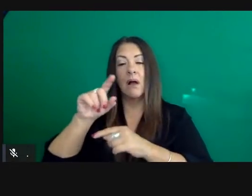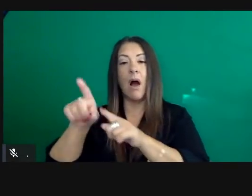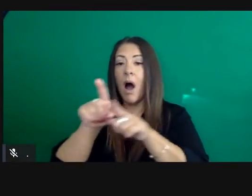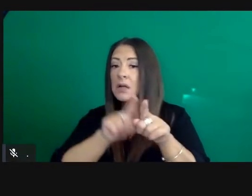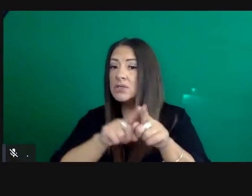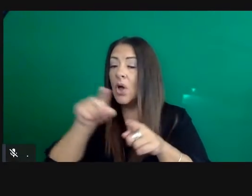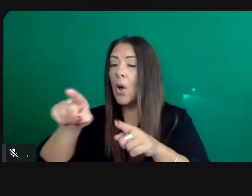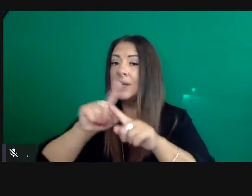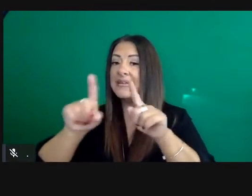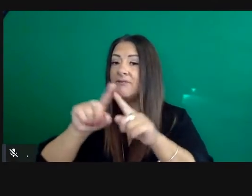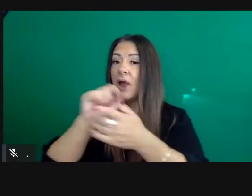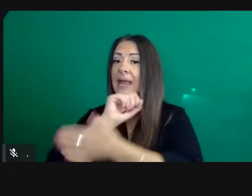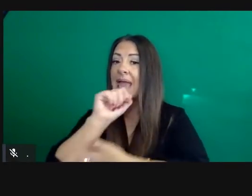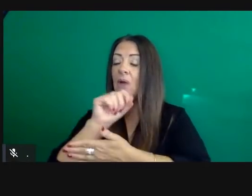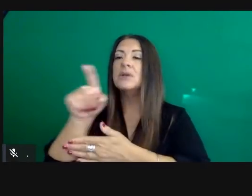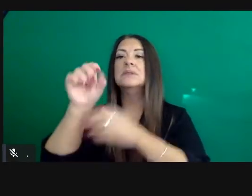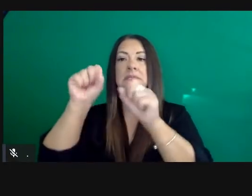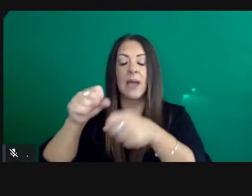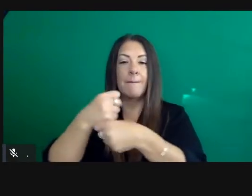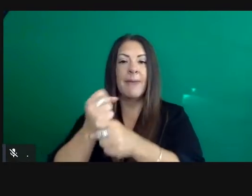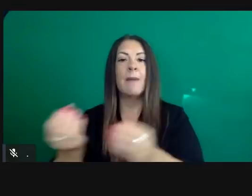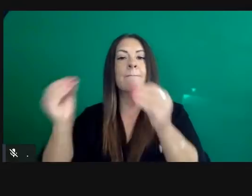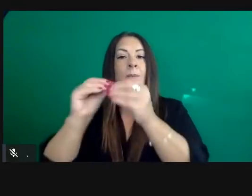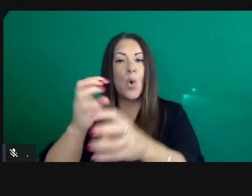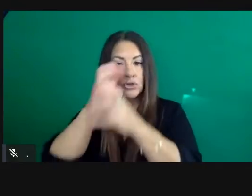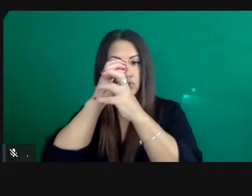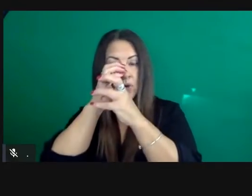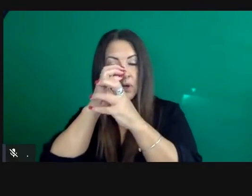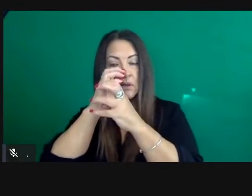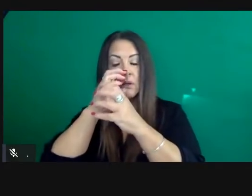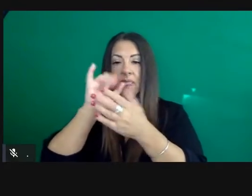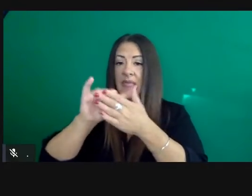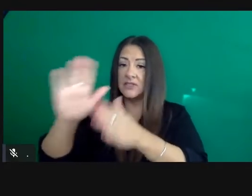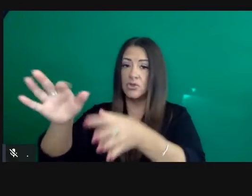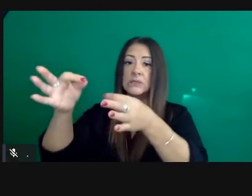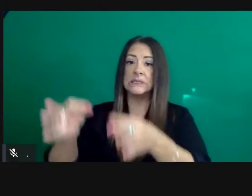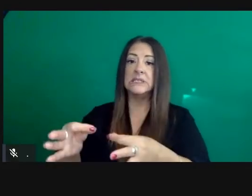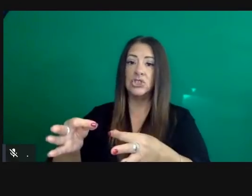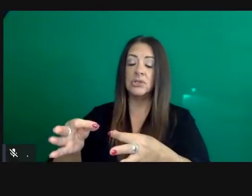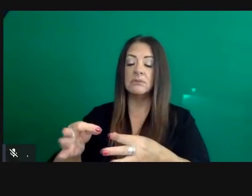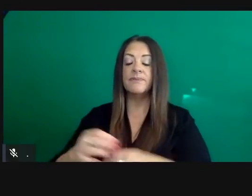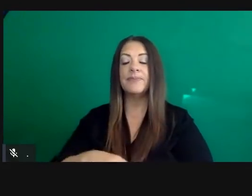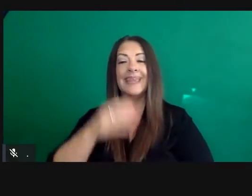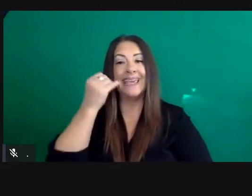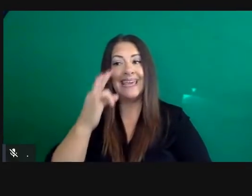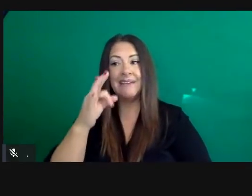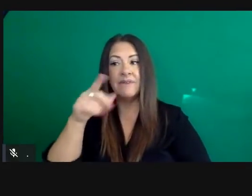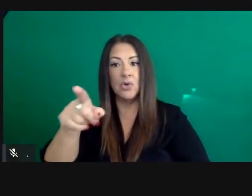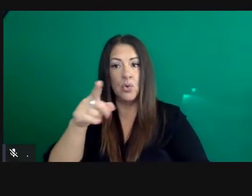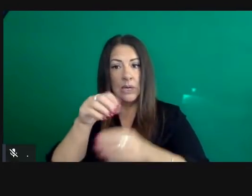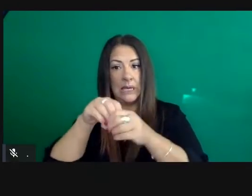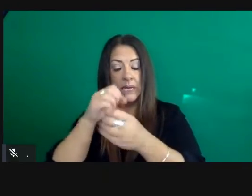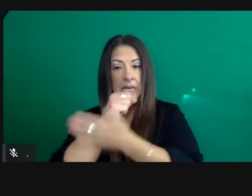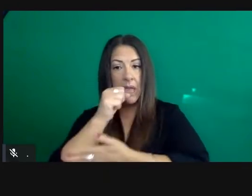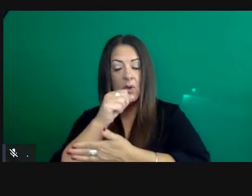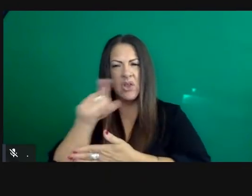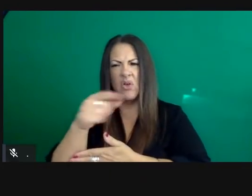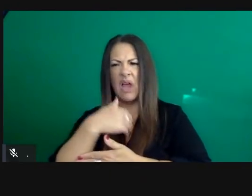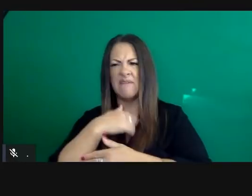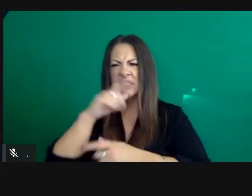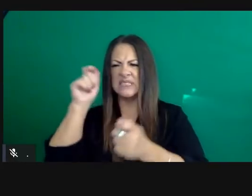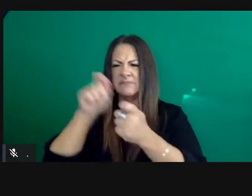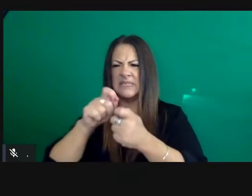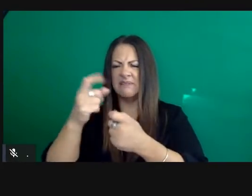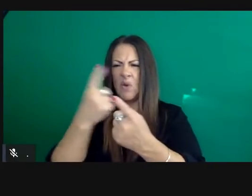our recommendations, our strong recommendations. And certainly if counties reach out and have specific questions, our public